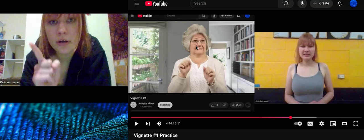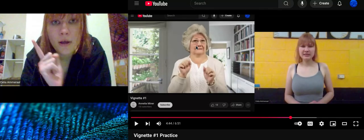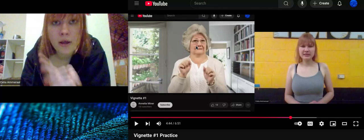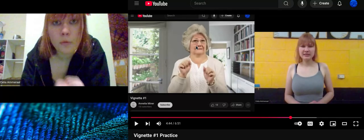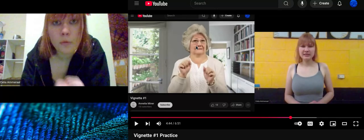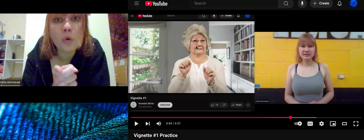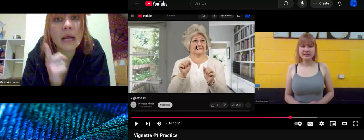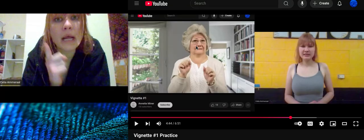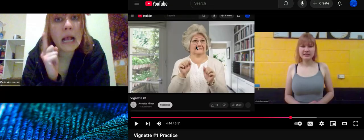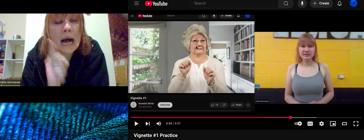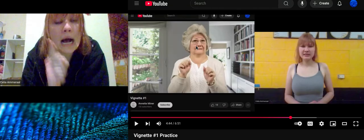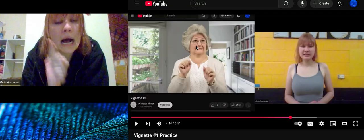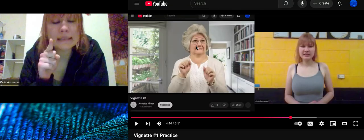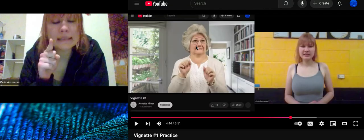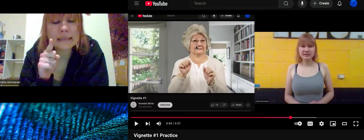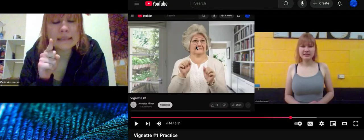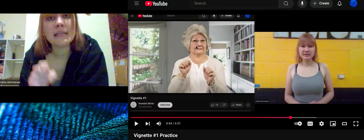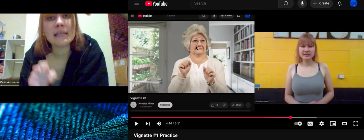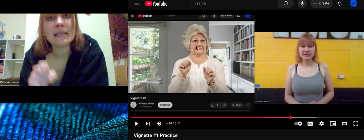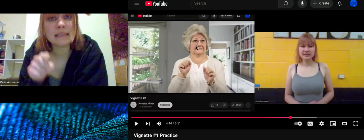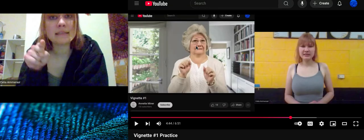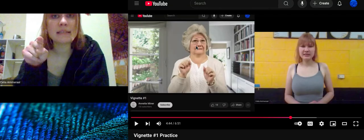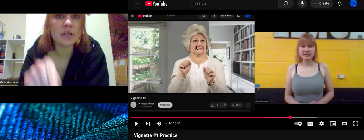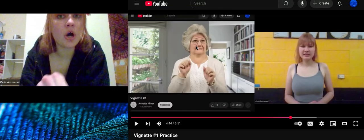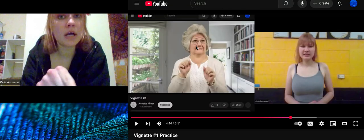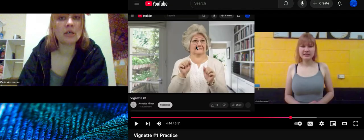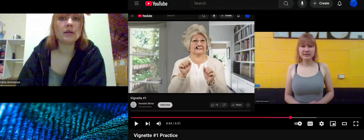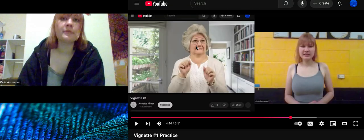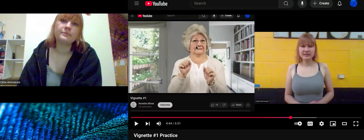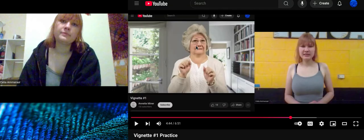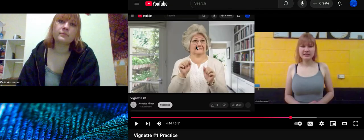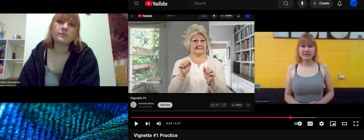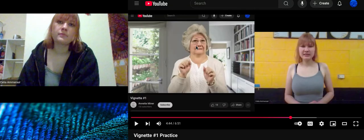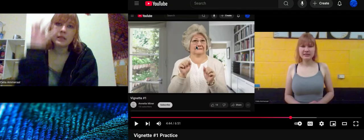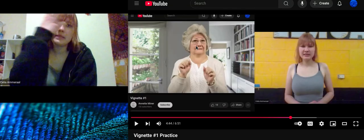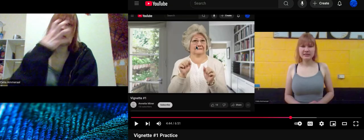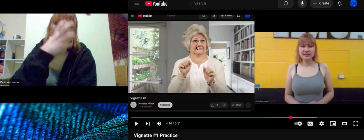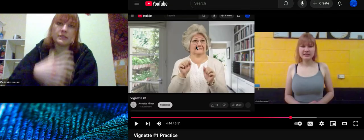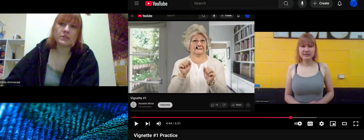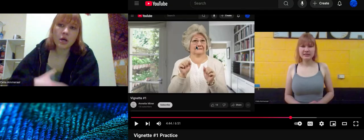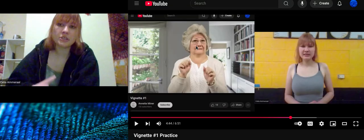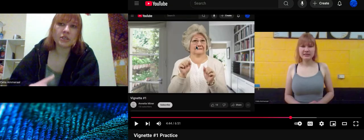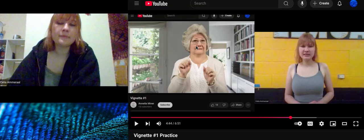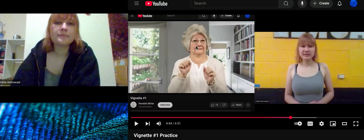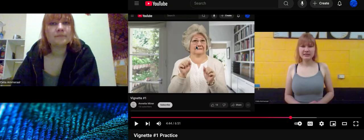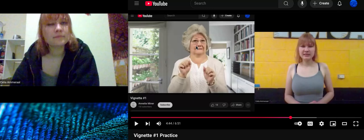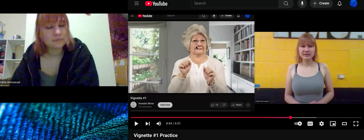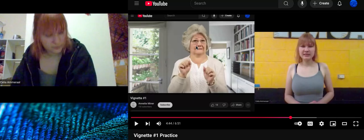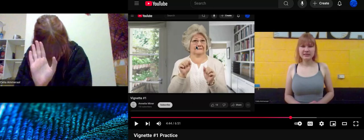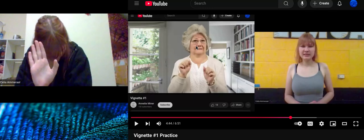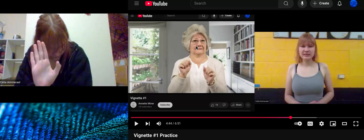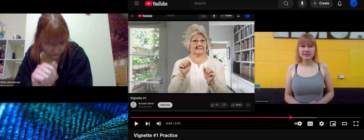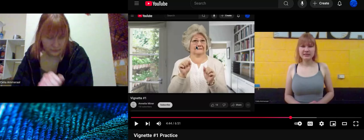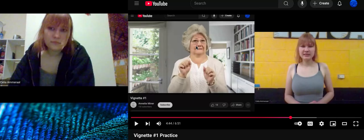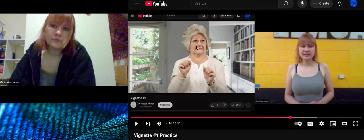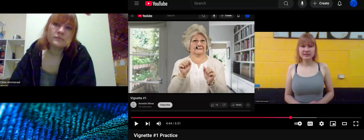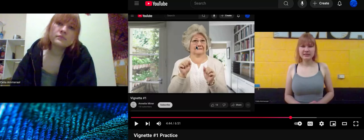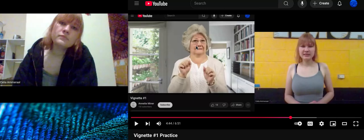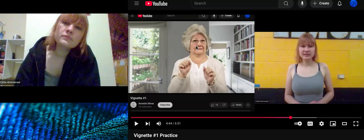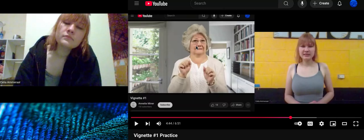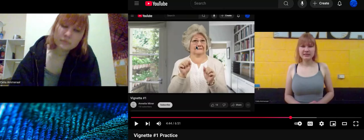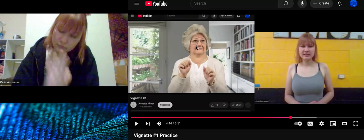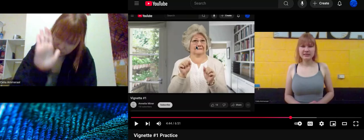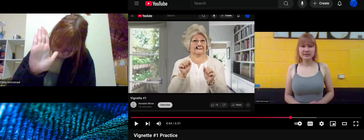other recording, I said dizziness and nausea. Dizziness, nausea.